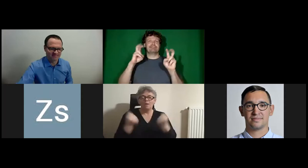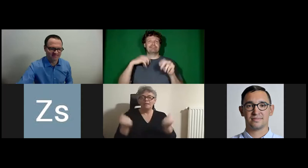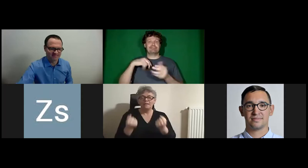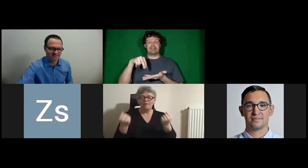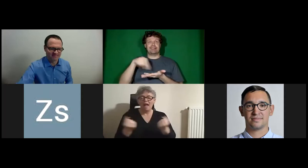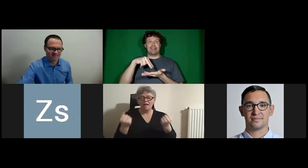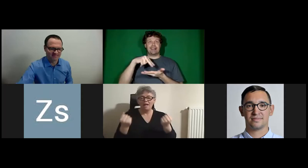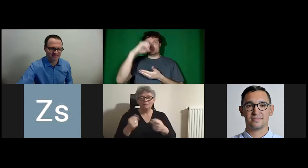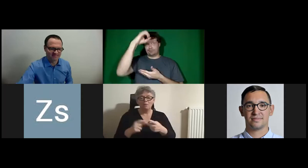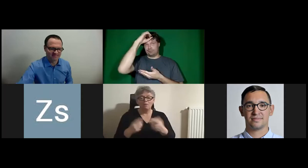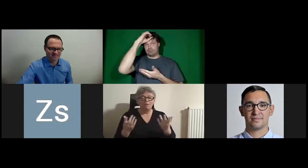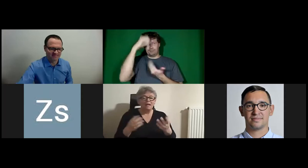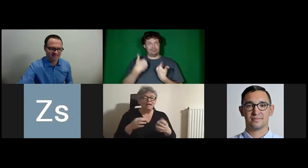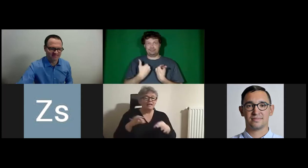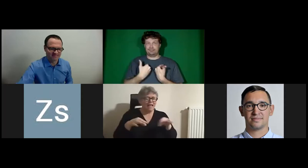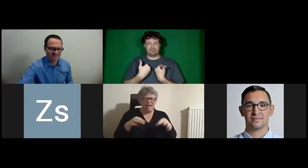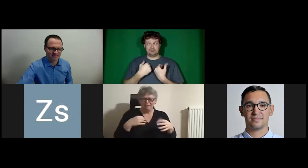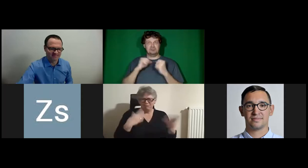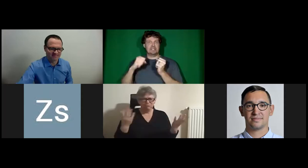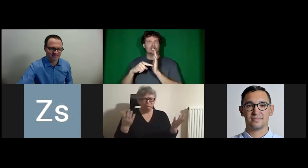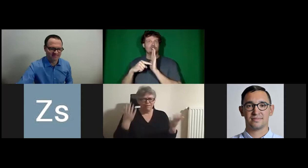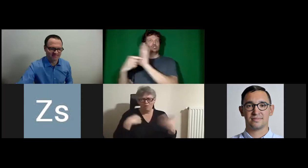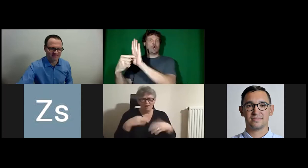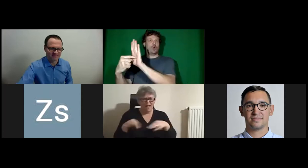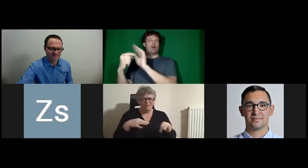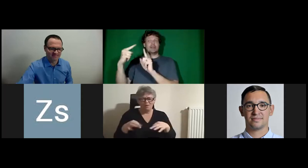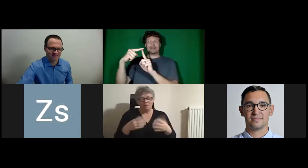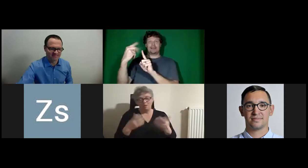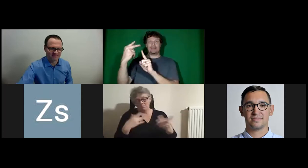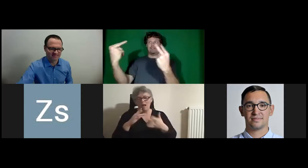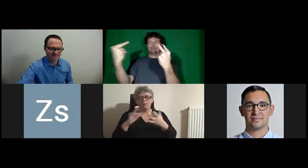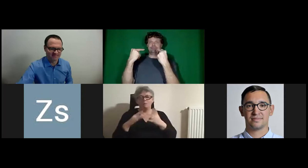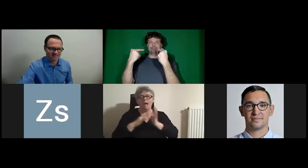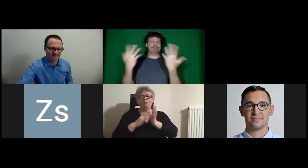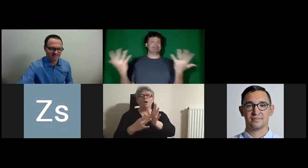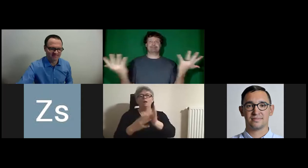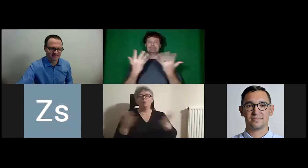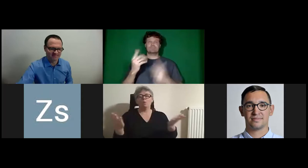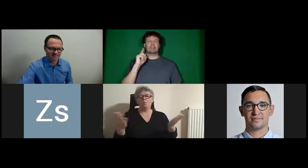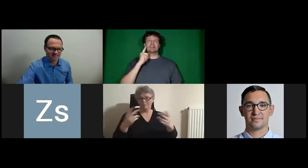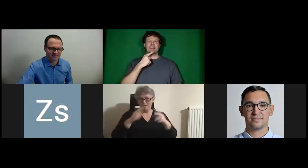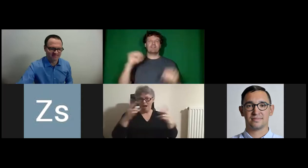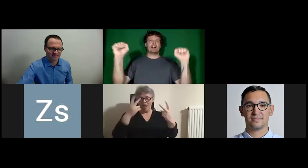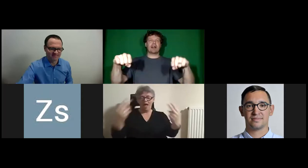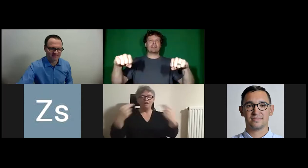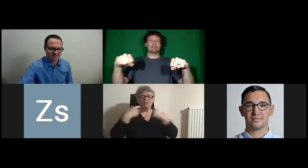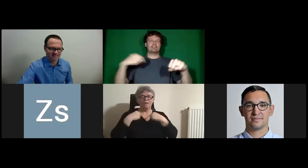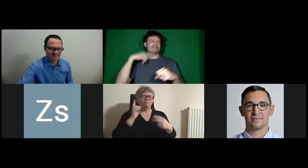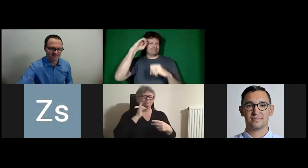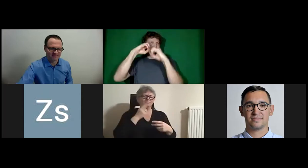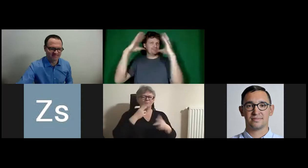my second big challenge in life. Not having danced at